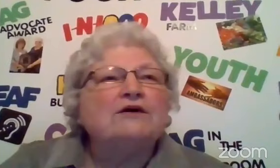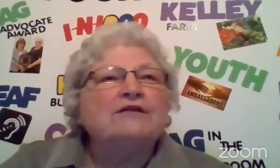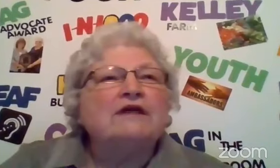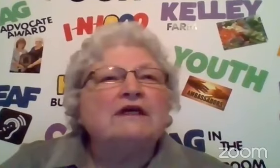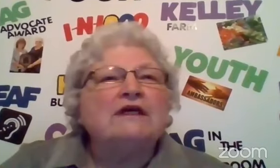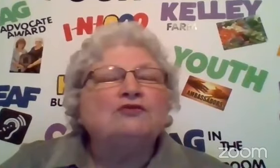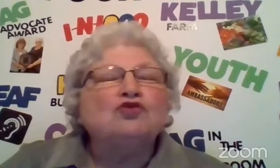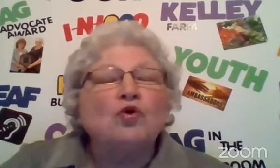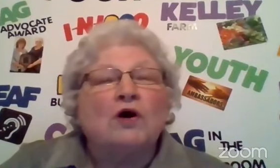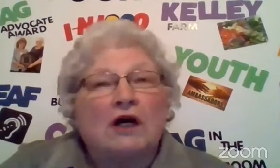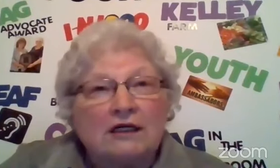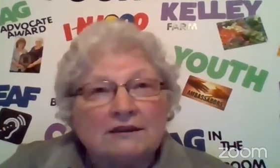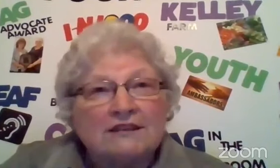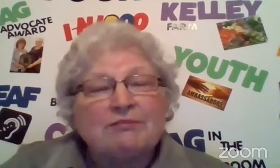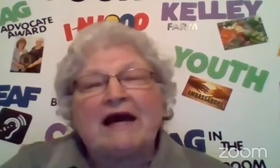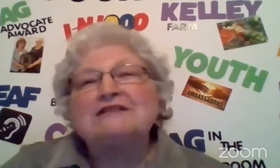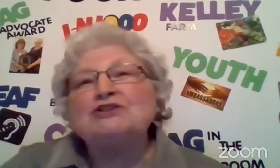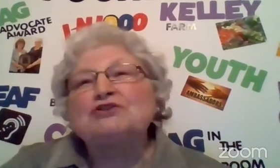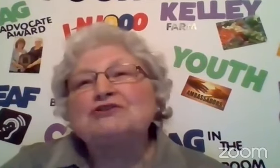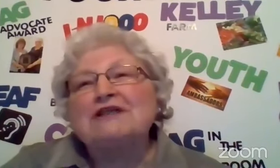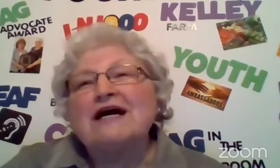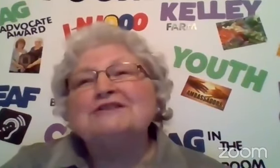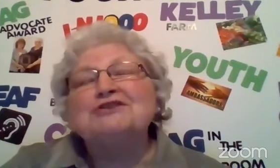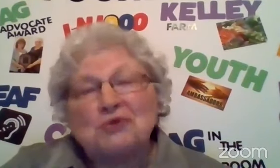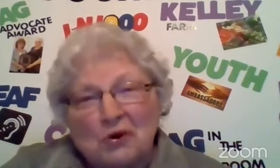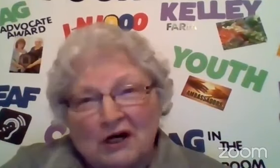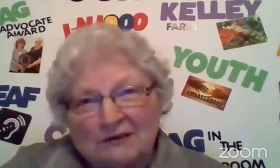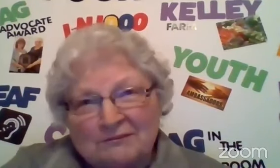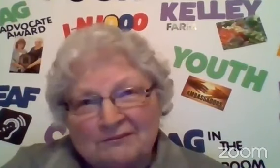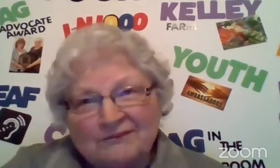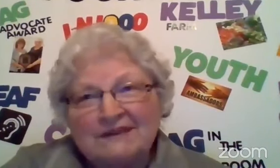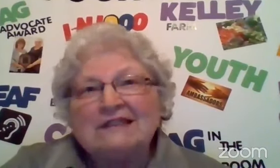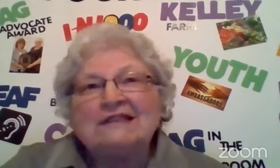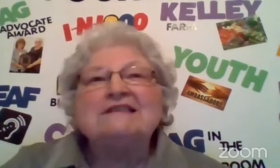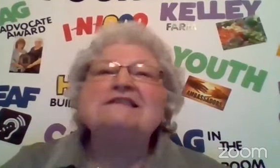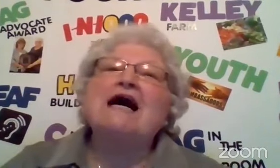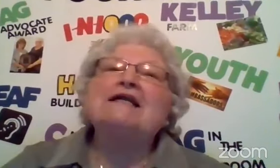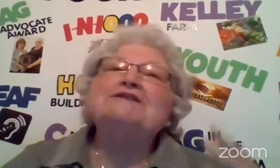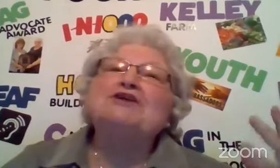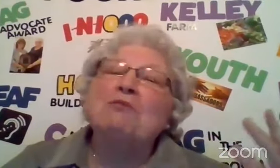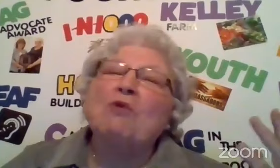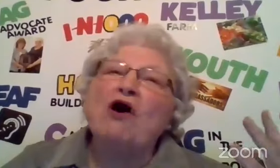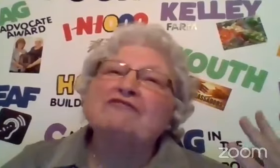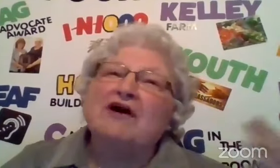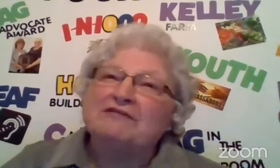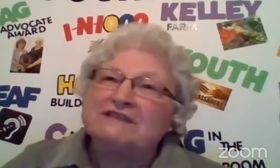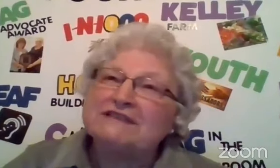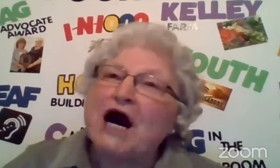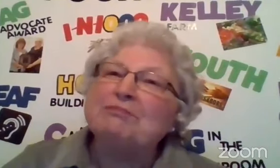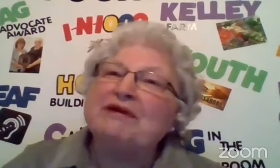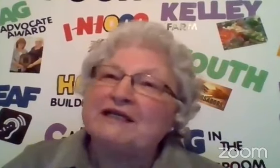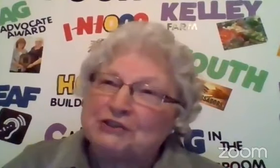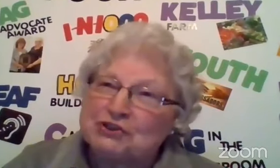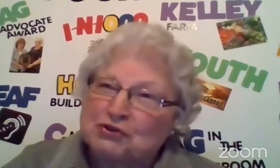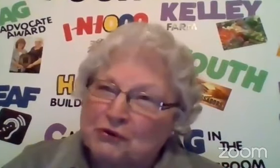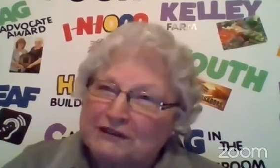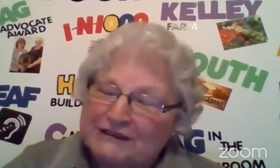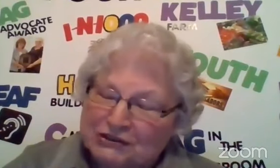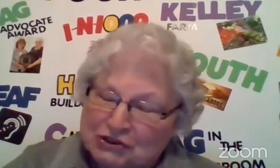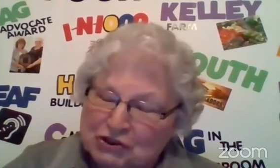the door, the passenger side door, decided to come off of its top hinge during this